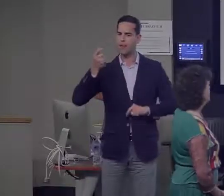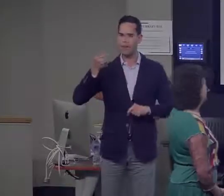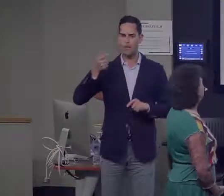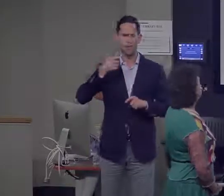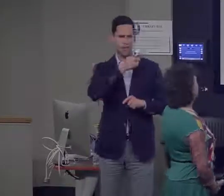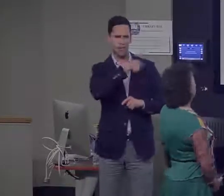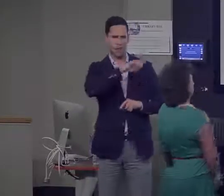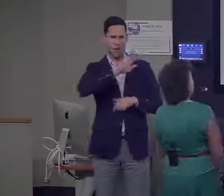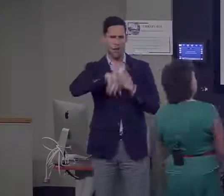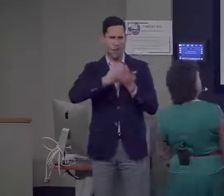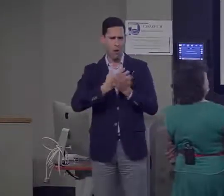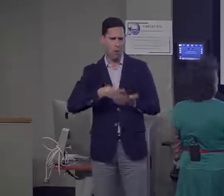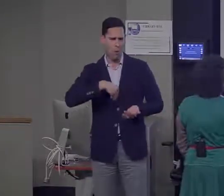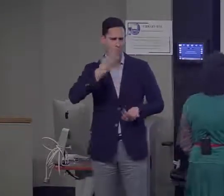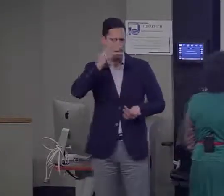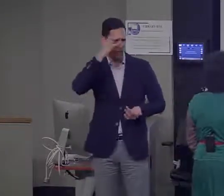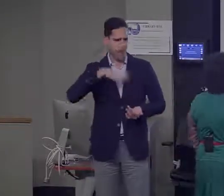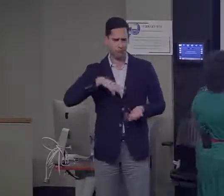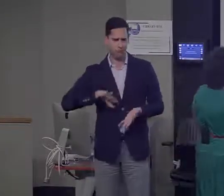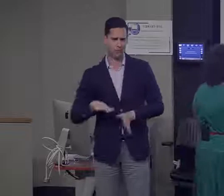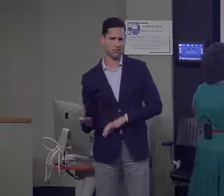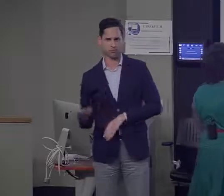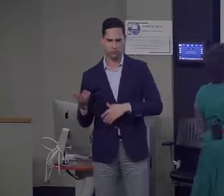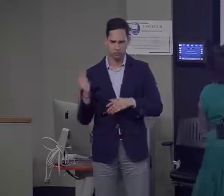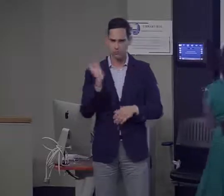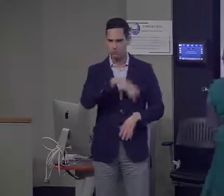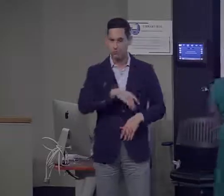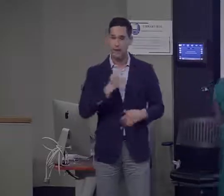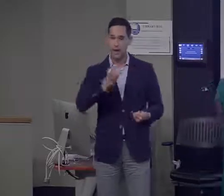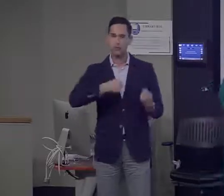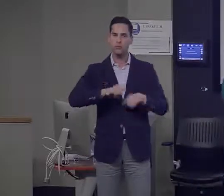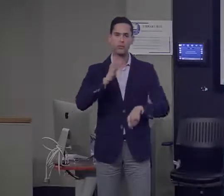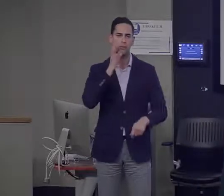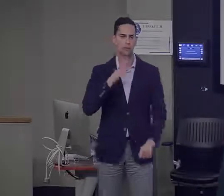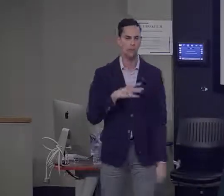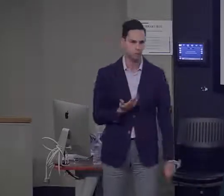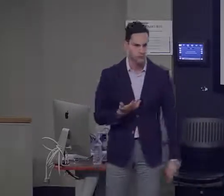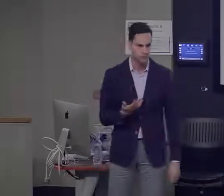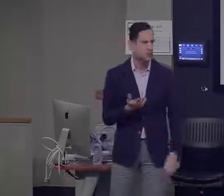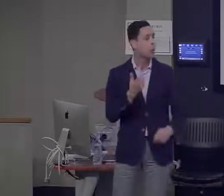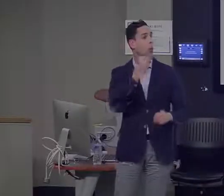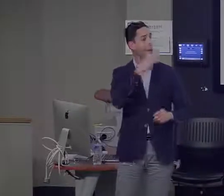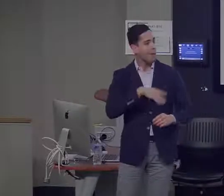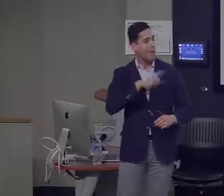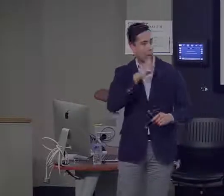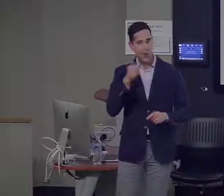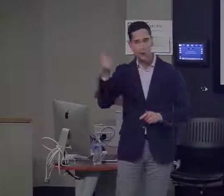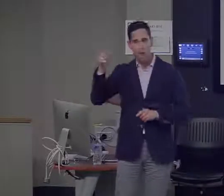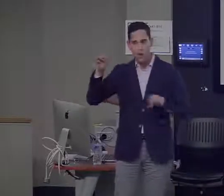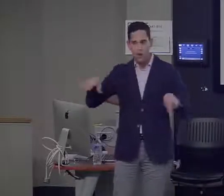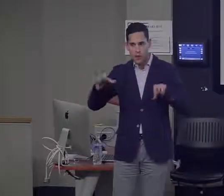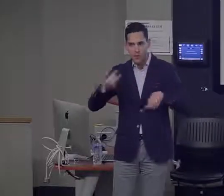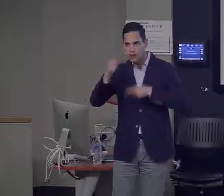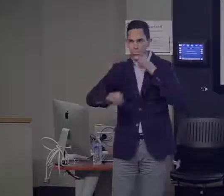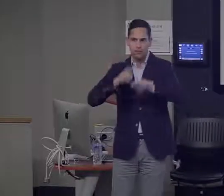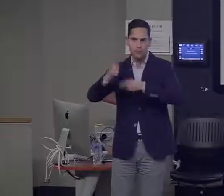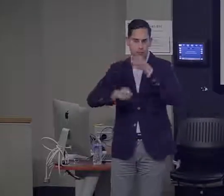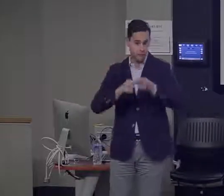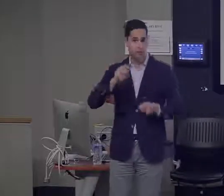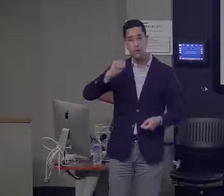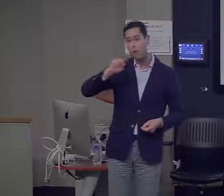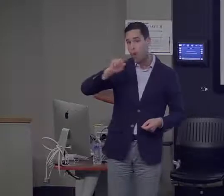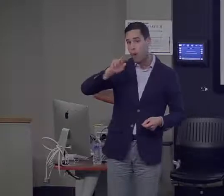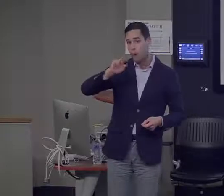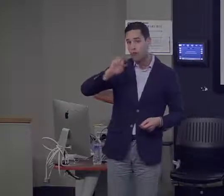guys. So here we have women who've made wonderful contributions. Marie Curie gave her life for